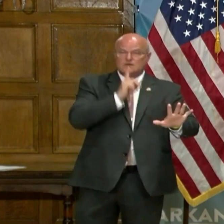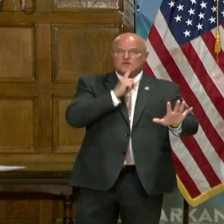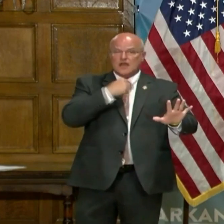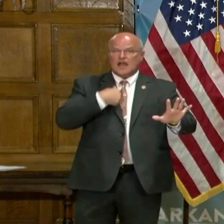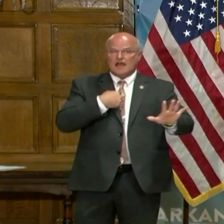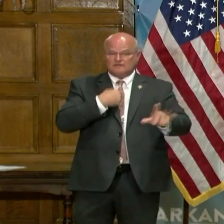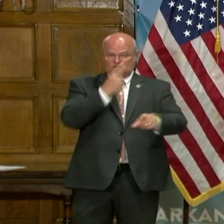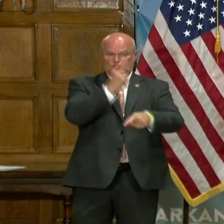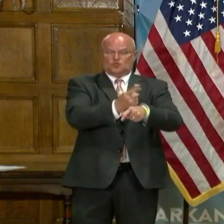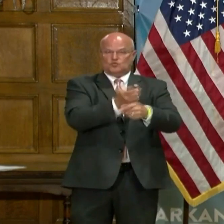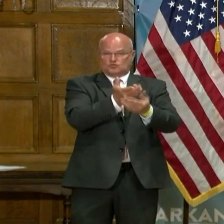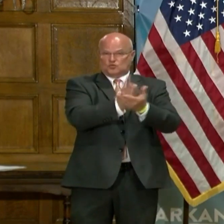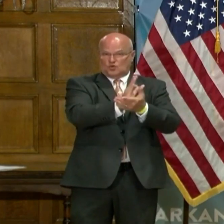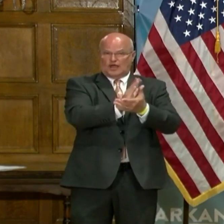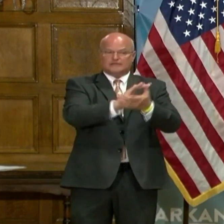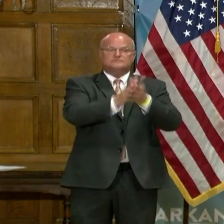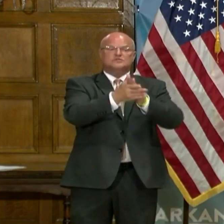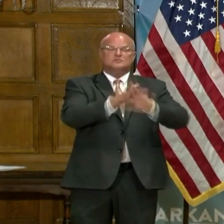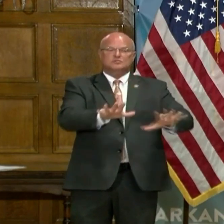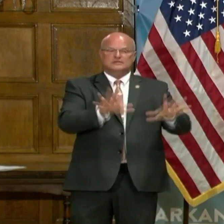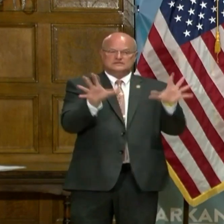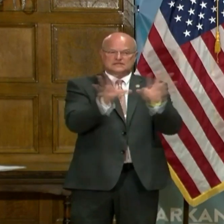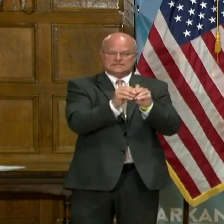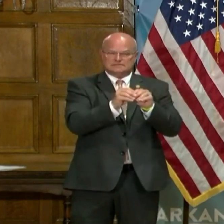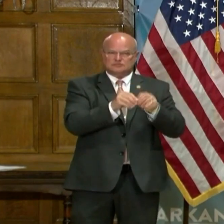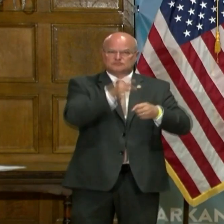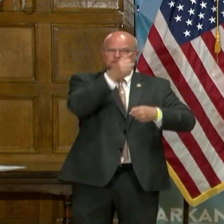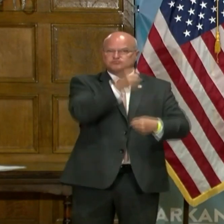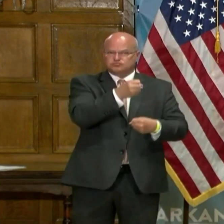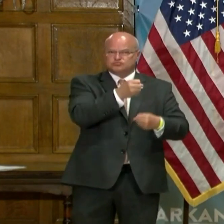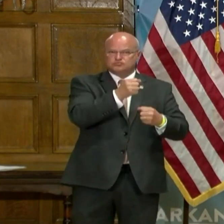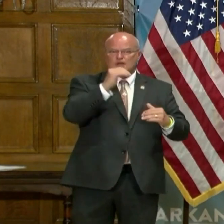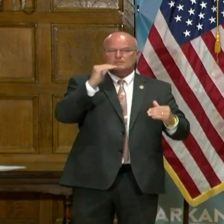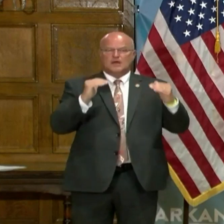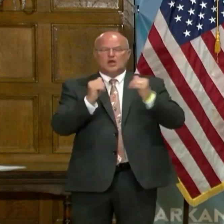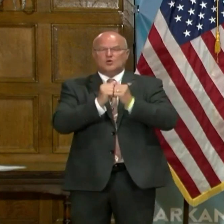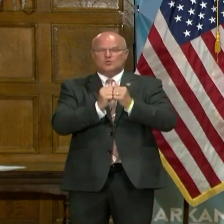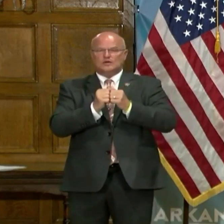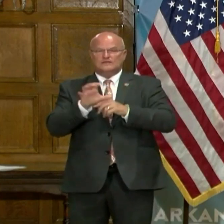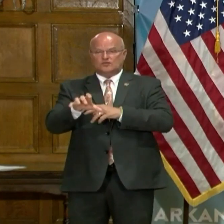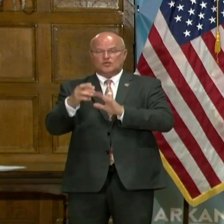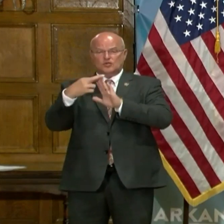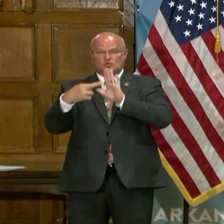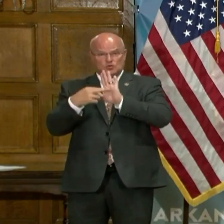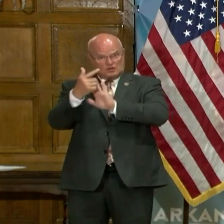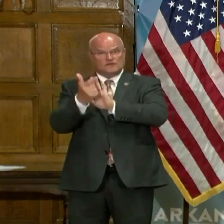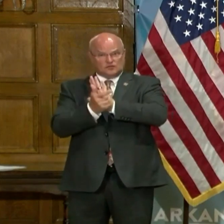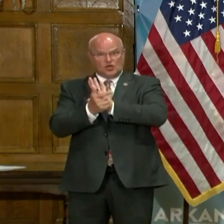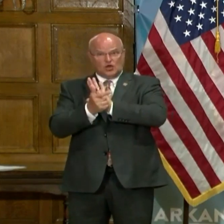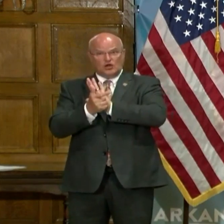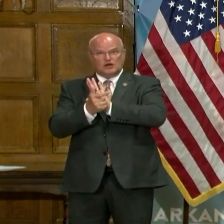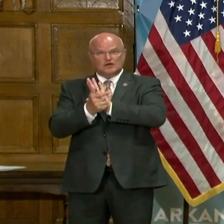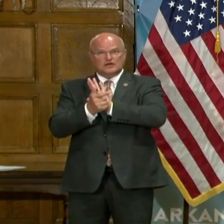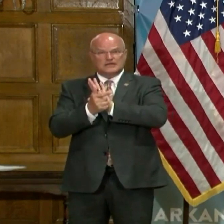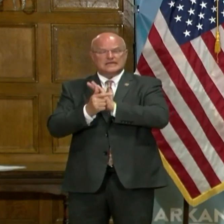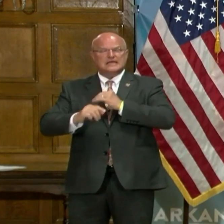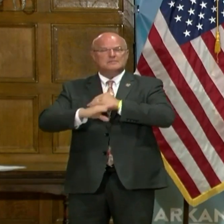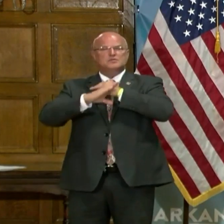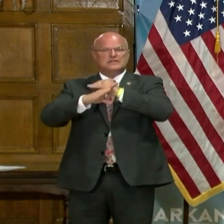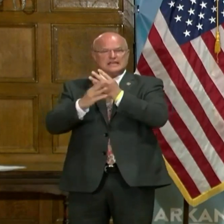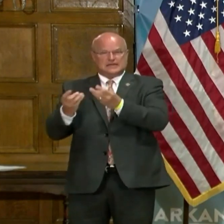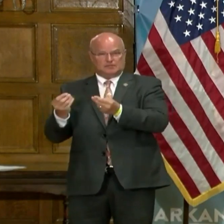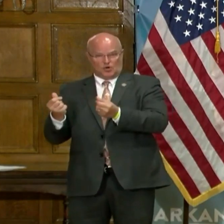the right to peaceably assemble, and then balancing that with enforcing the rule of law and